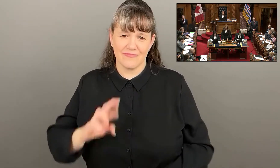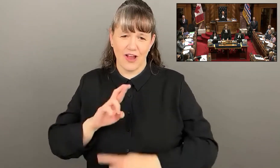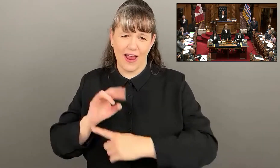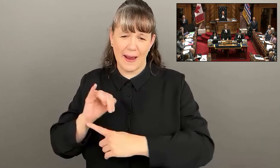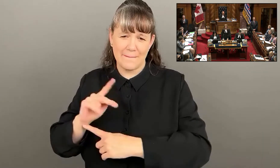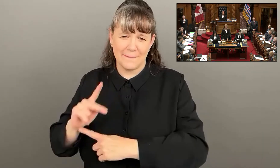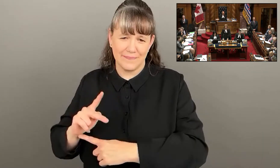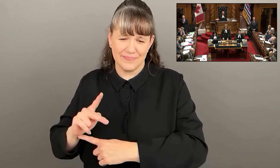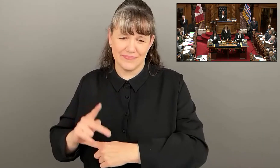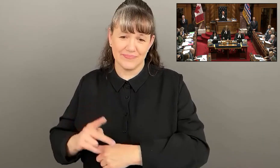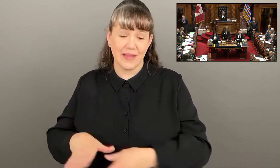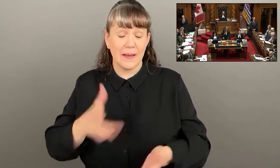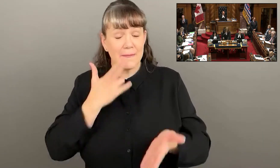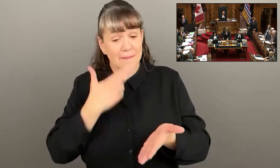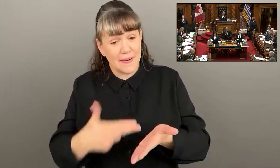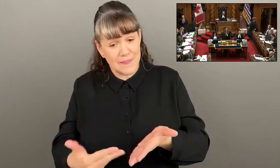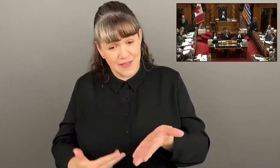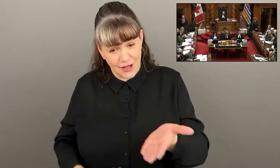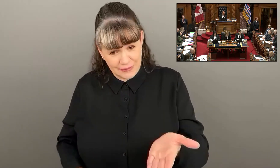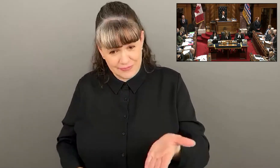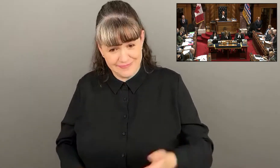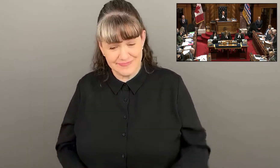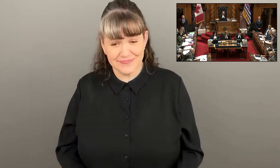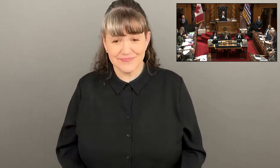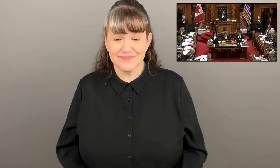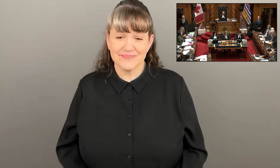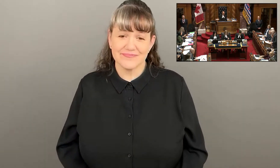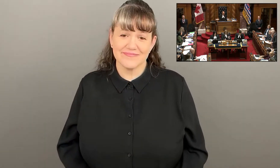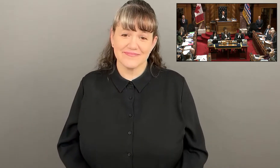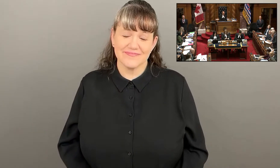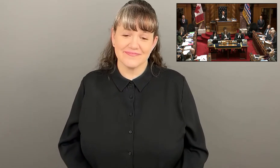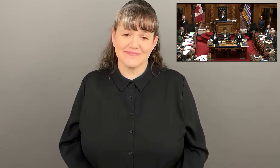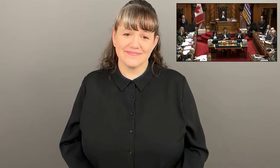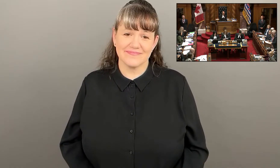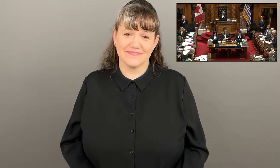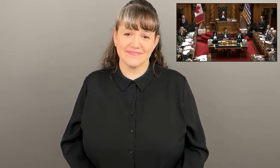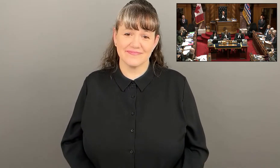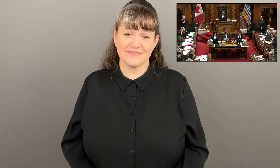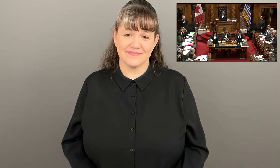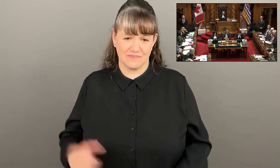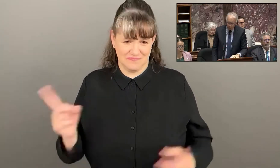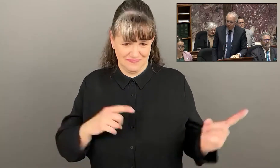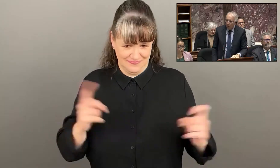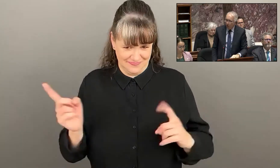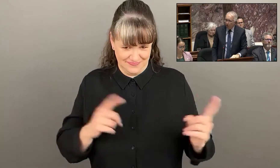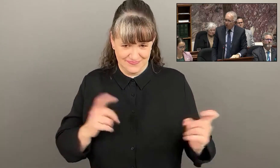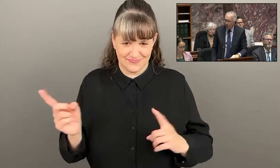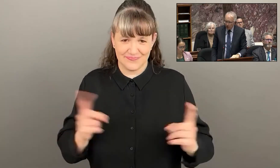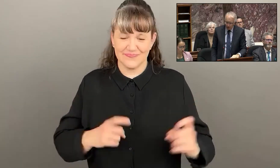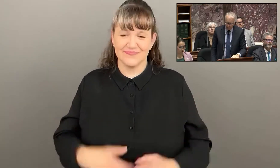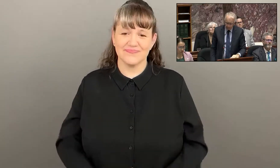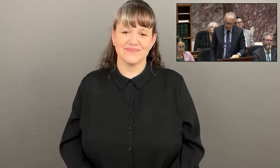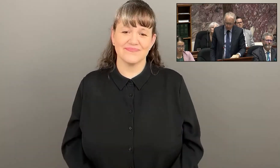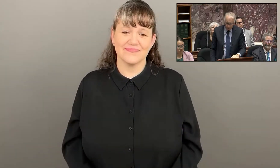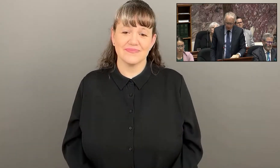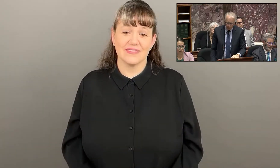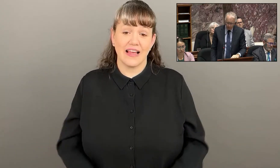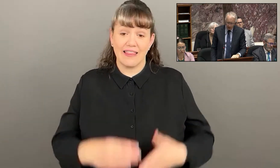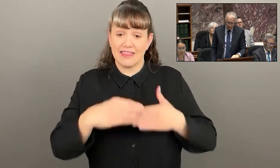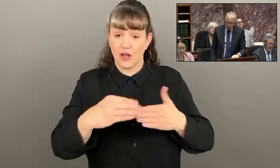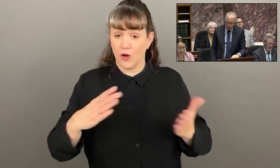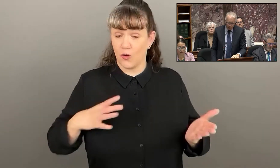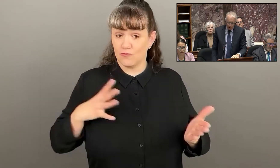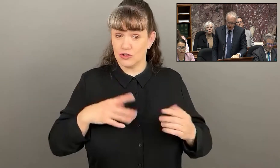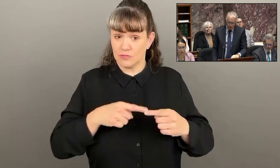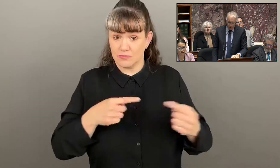Oral questions by members. Leader of the Official Opposition. Thank you, Mr. Speaker. Earlier this year, the